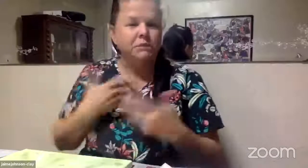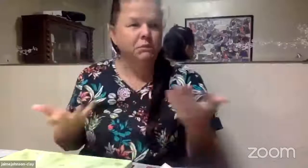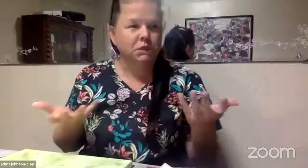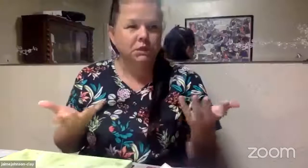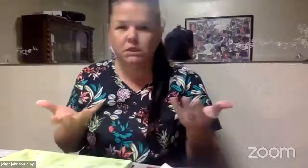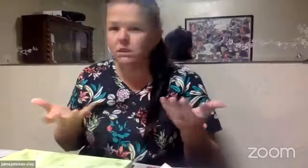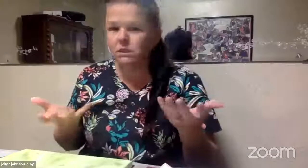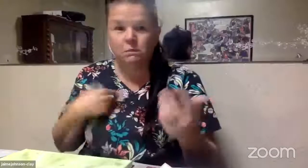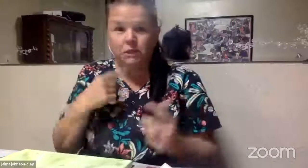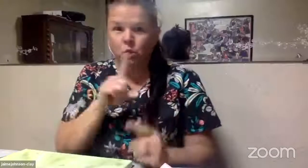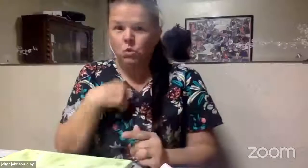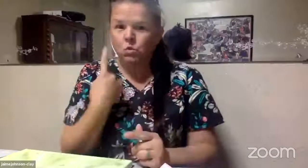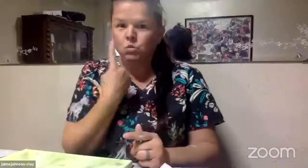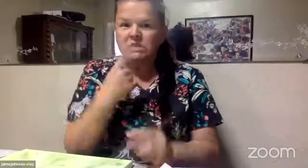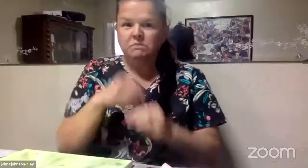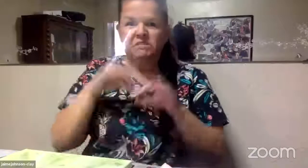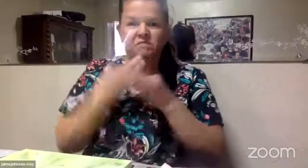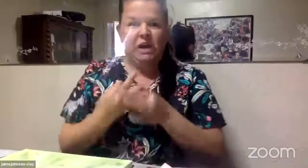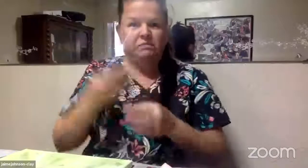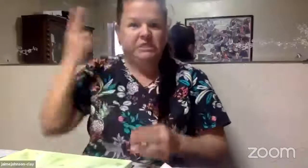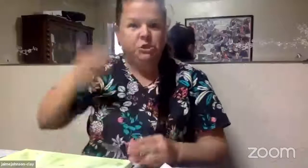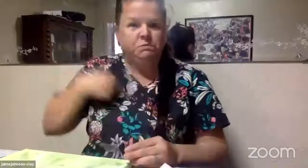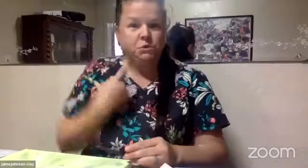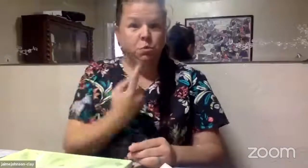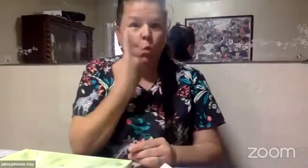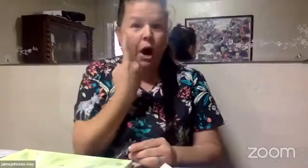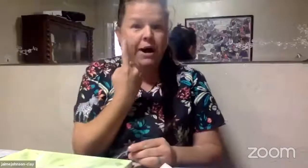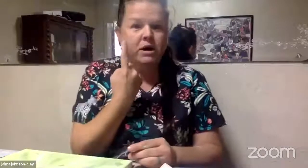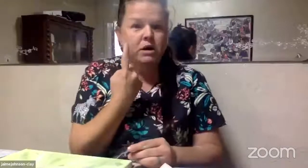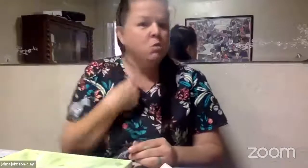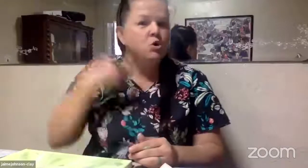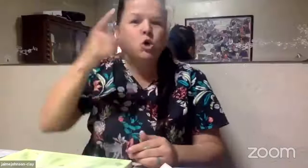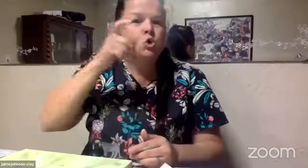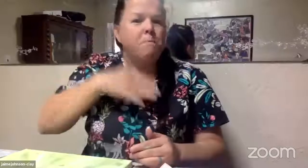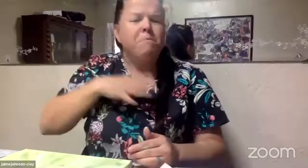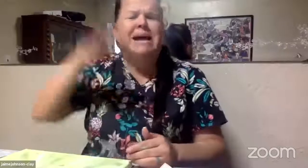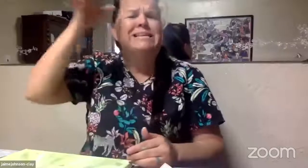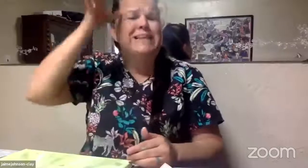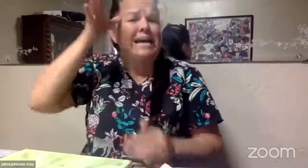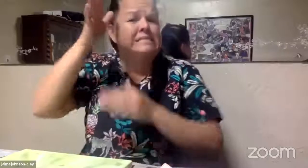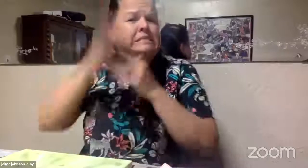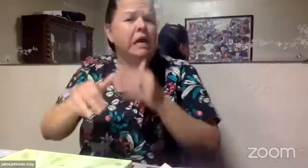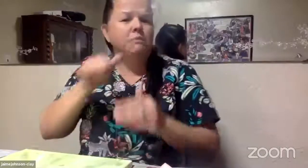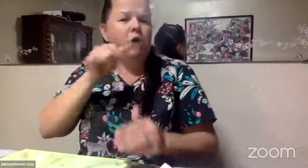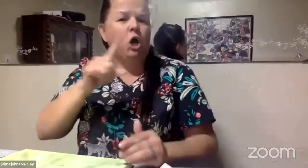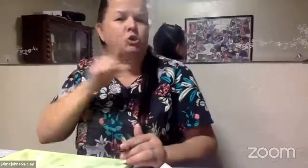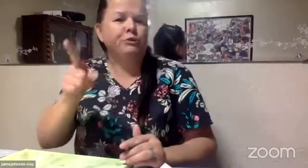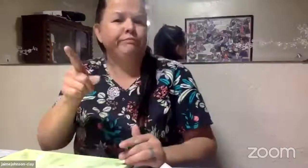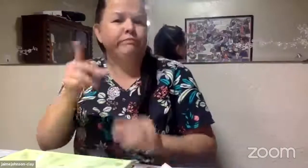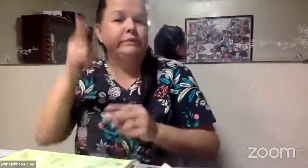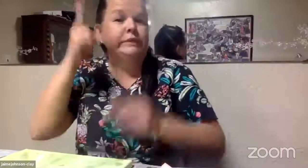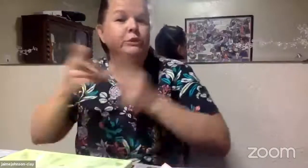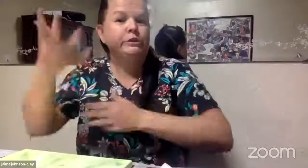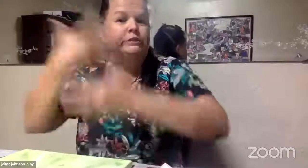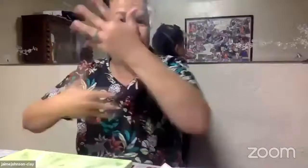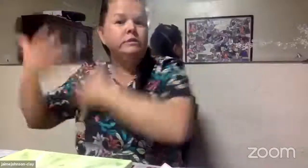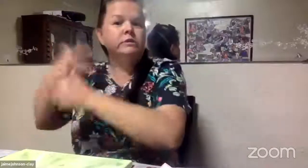we well. we use home signs here. And so I'm the only one in my family, the only one in history. My dad's side, I'm not too